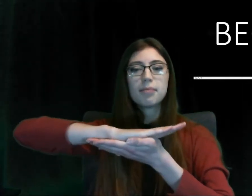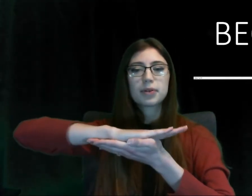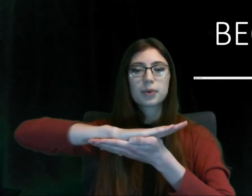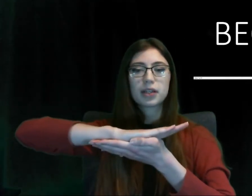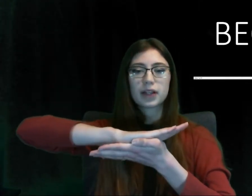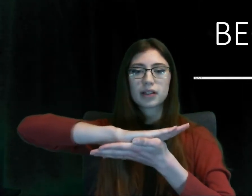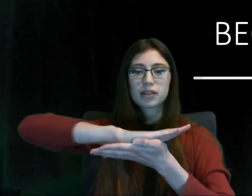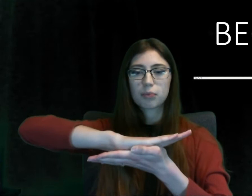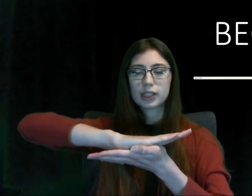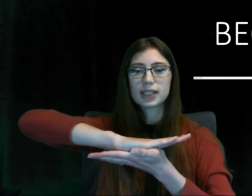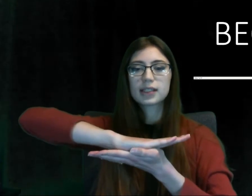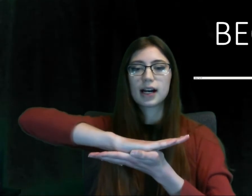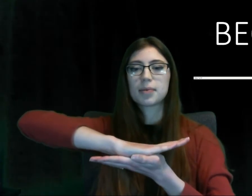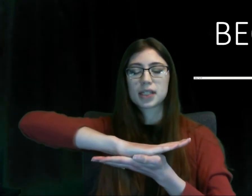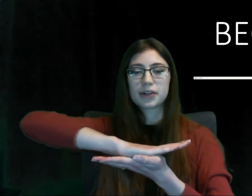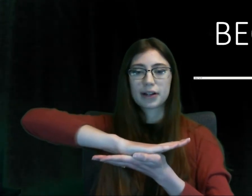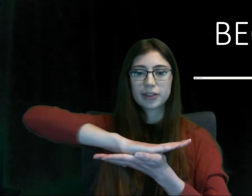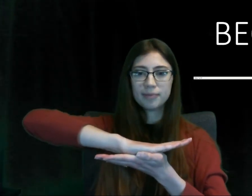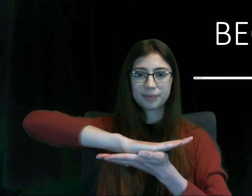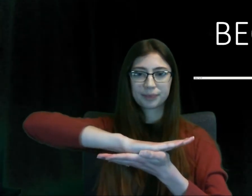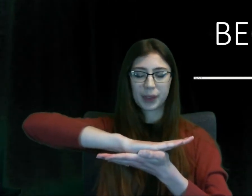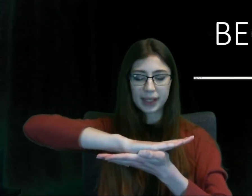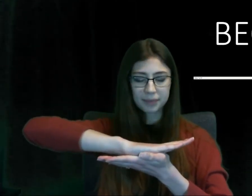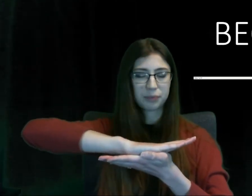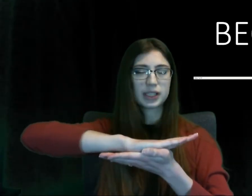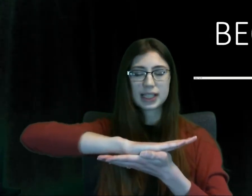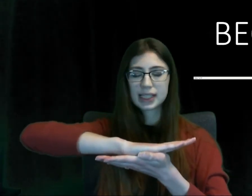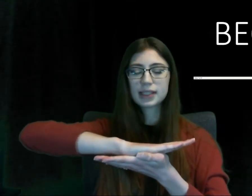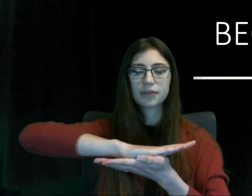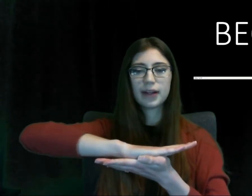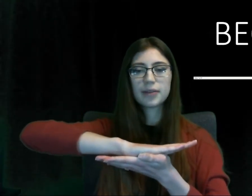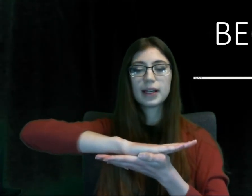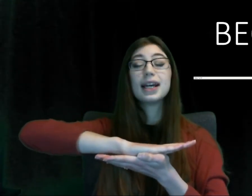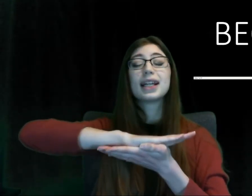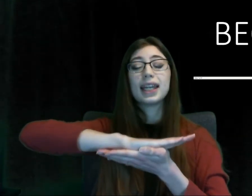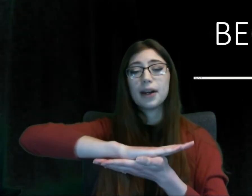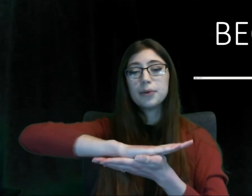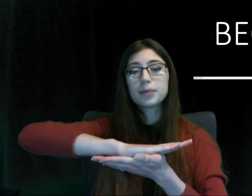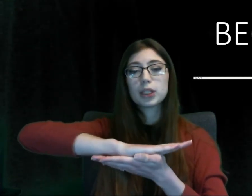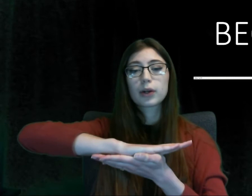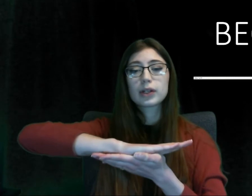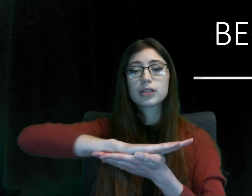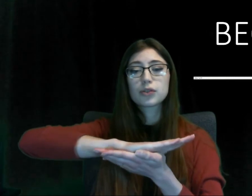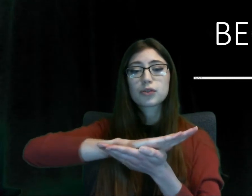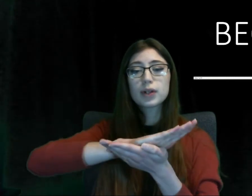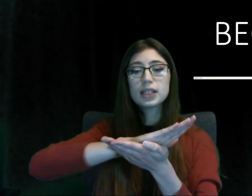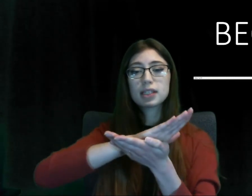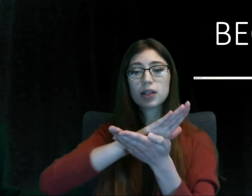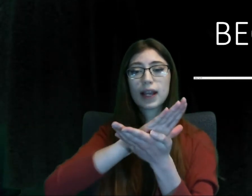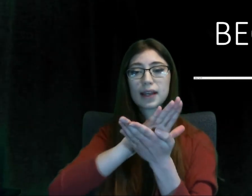with your fingers pointing the opposite direction. Okay, pretty easy so far. Now you are going to twist your